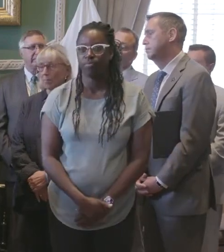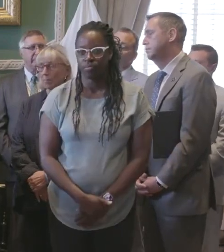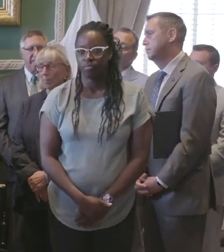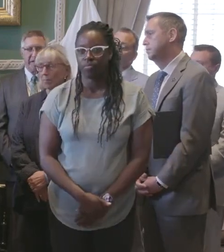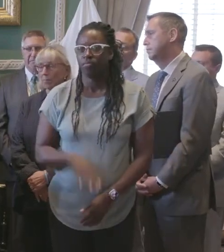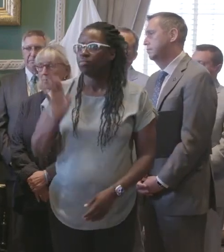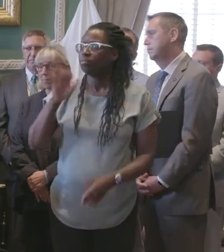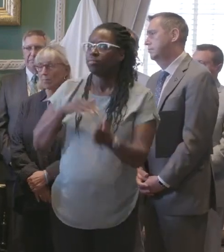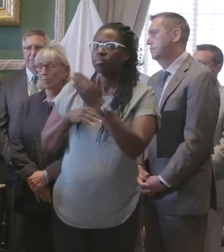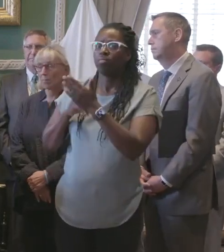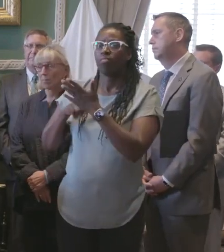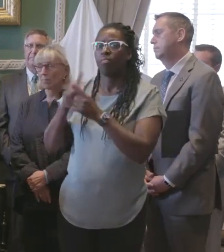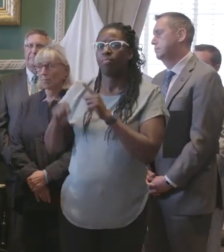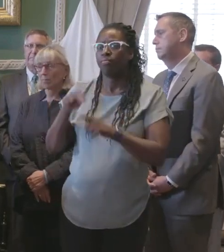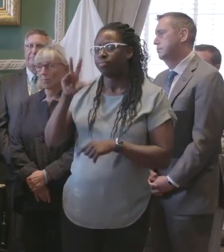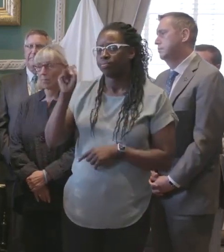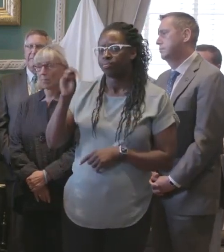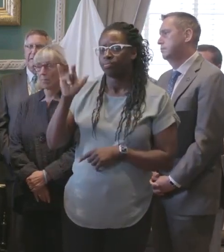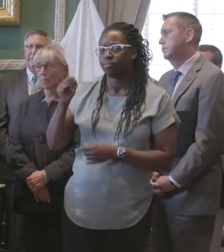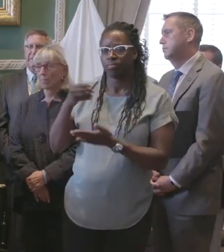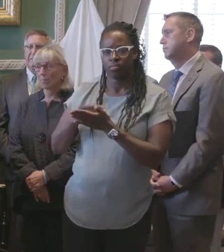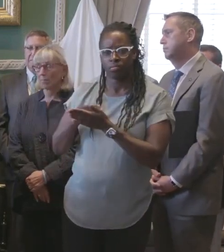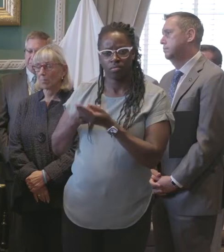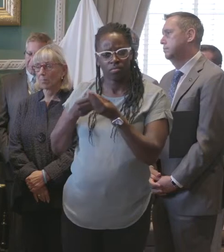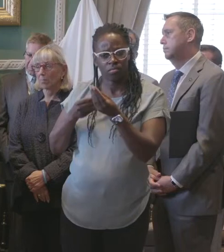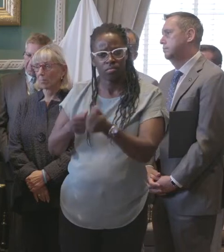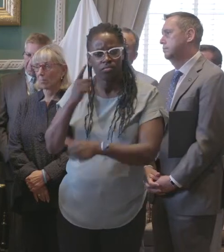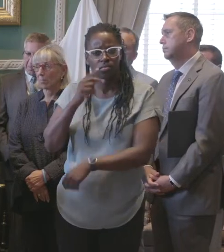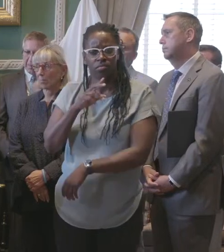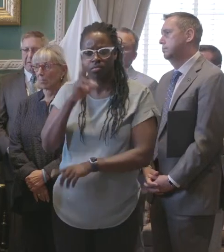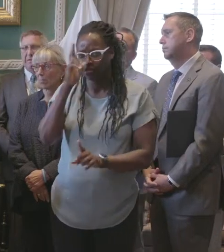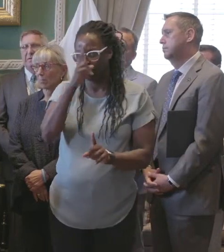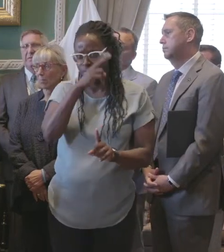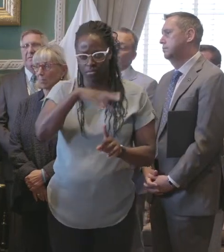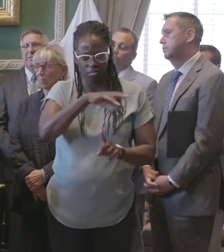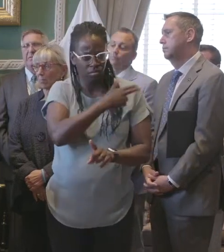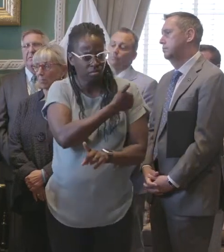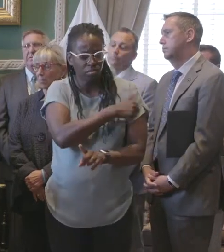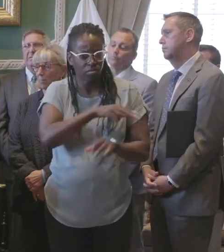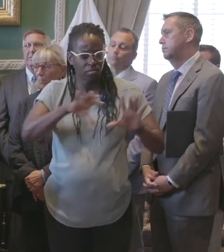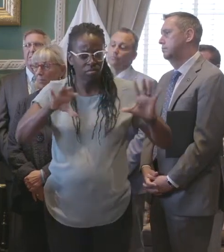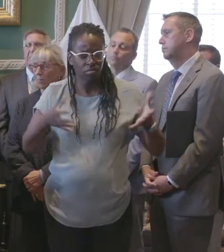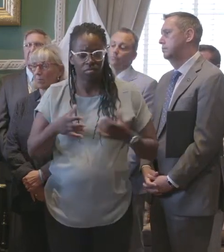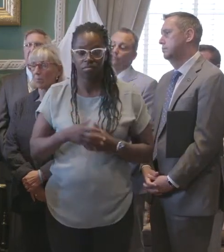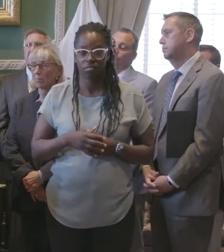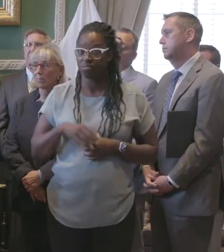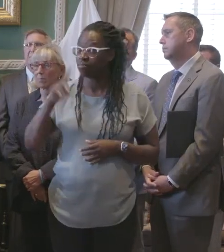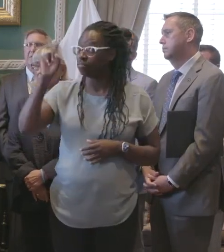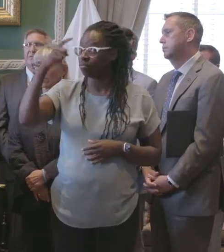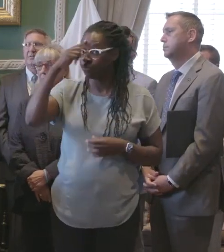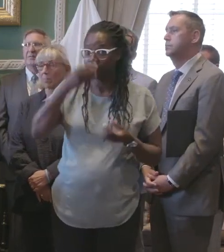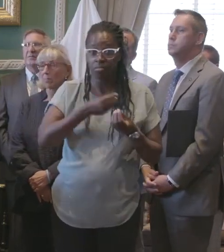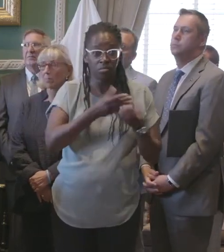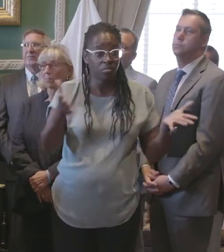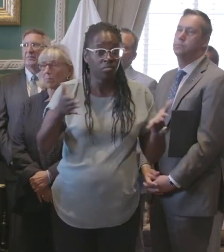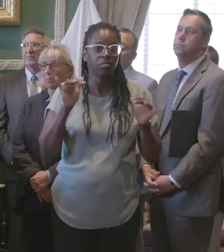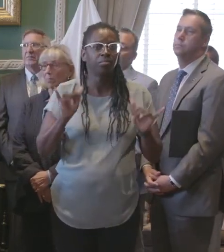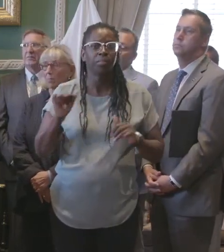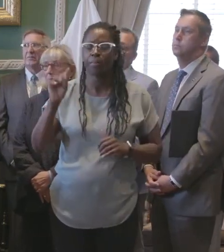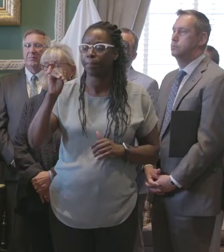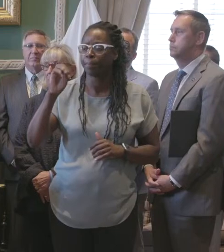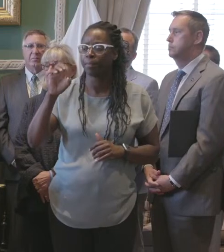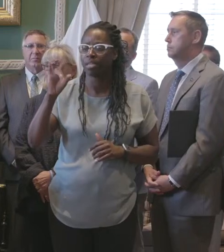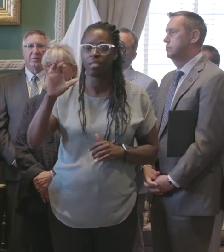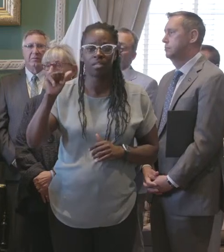Well, as you know, the state provides money to hospitals around the state through Medicaid, and this is simply an advance on some